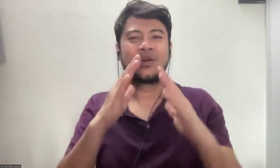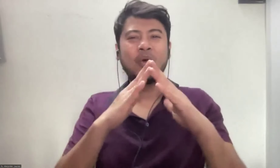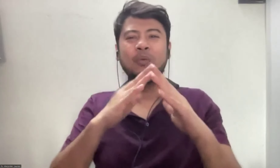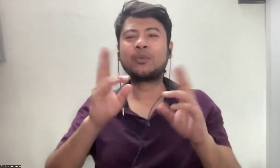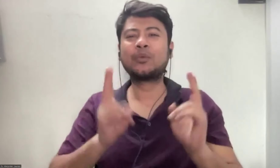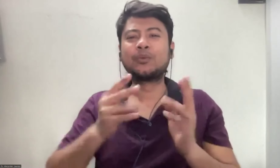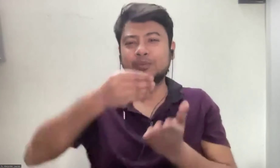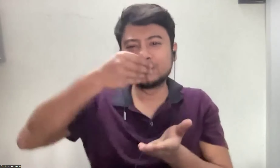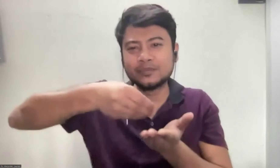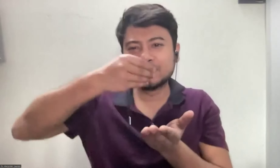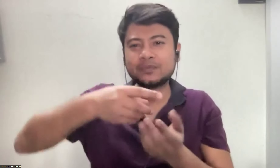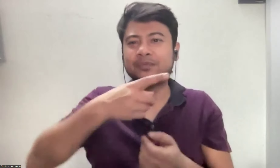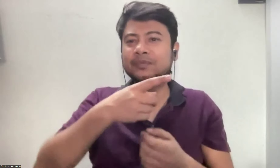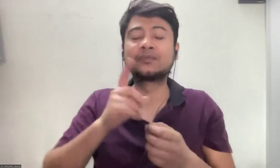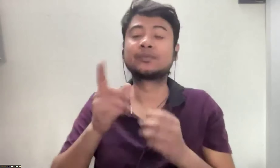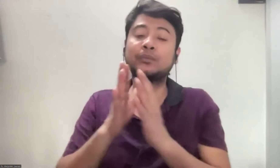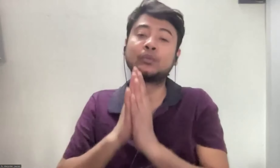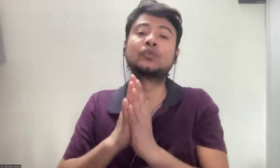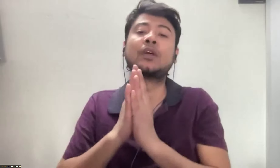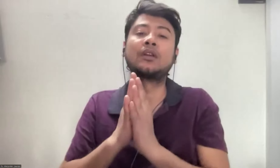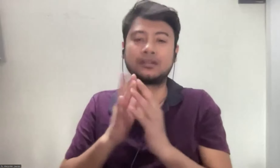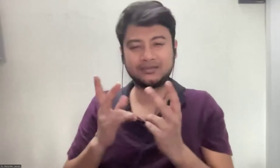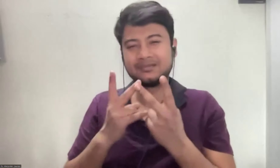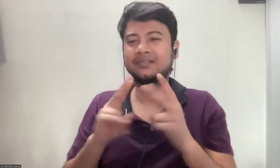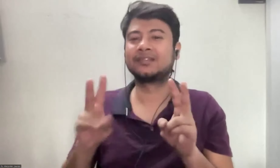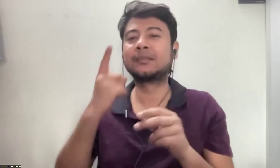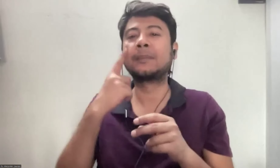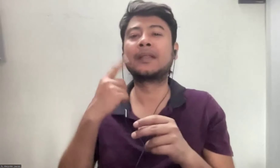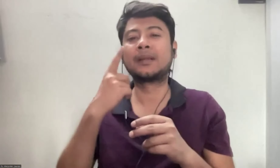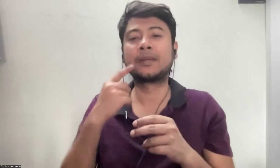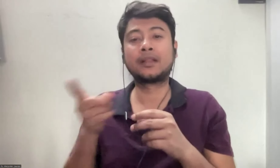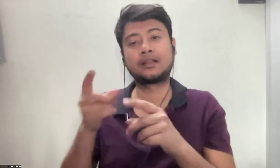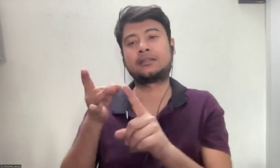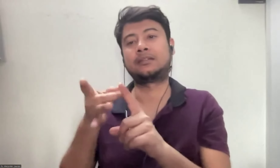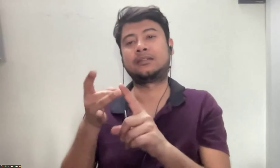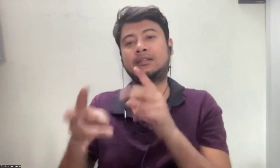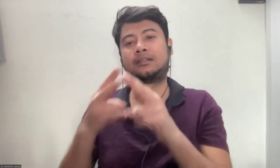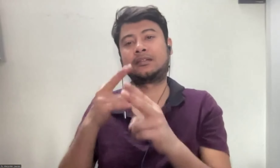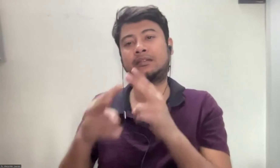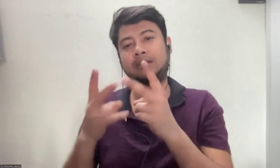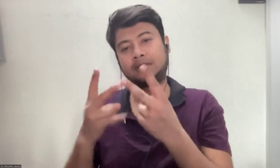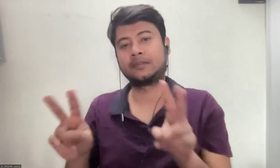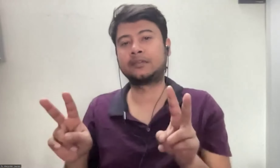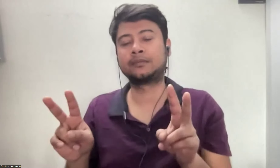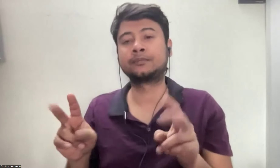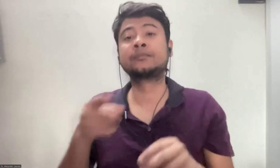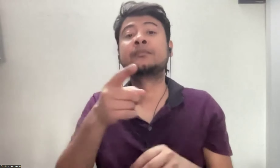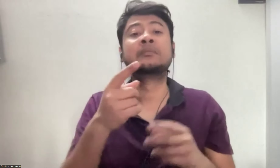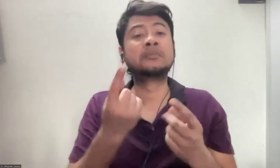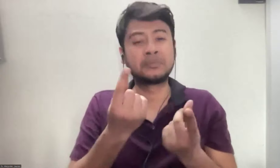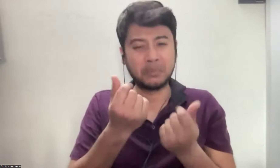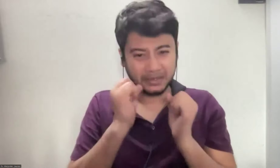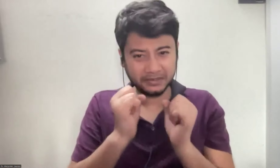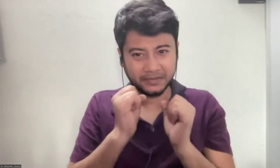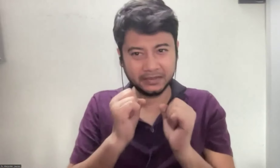that level. But if financially you're not able to buy it or you have some difficulty, it's okay. You can use any other